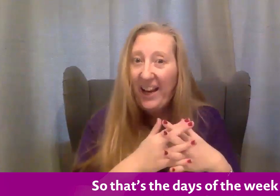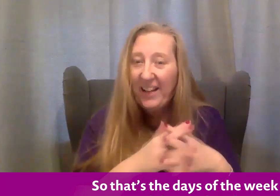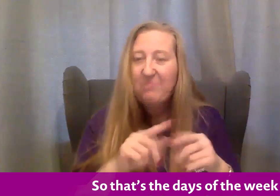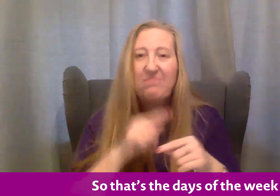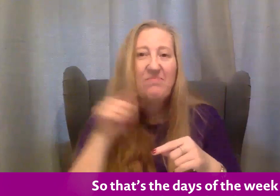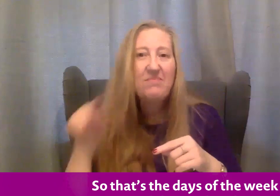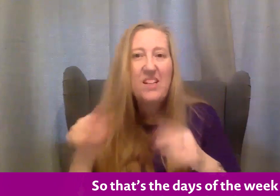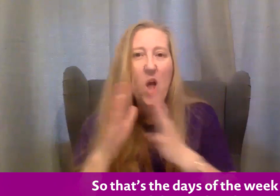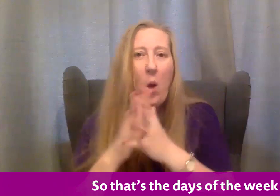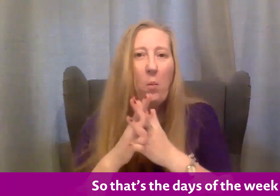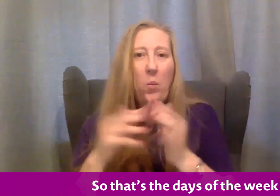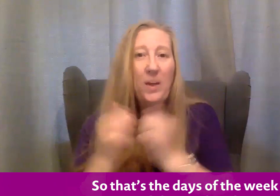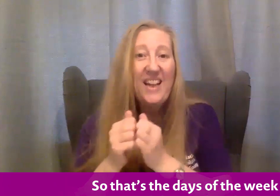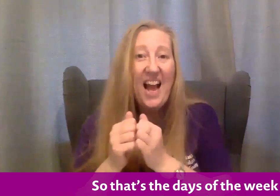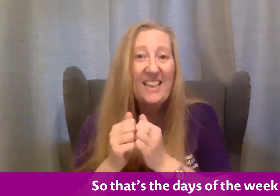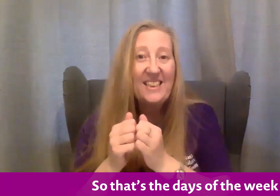so that's the days of the week and the weekend